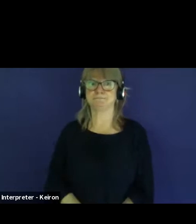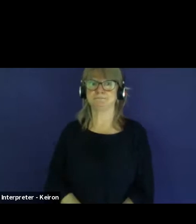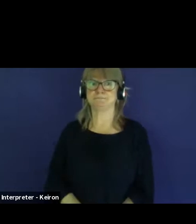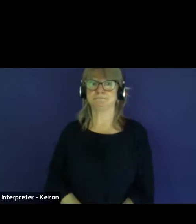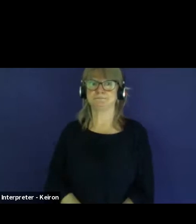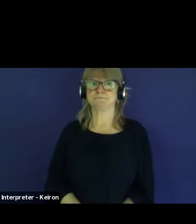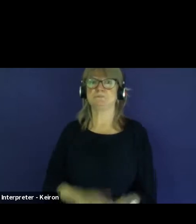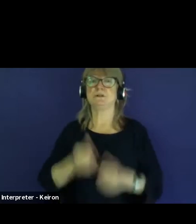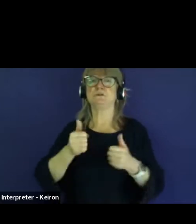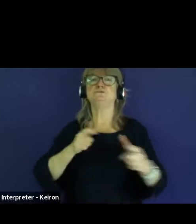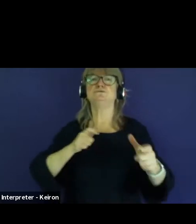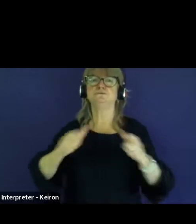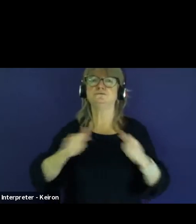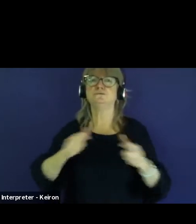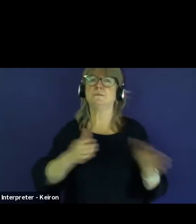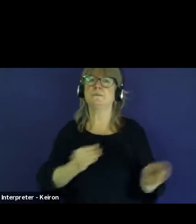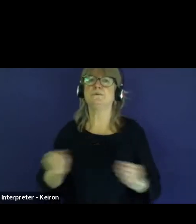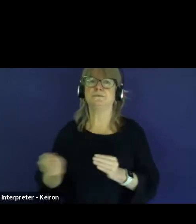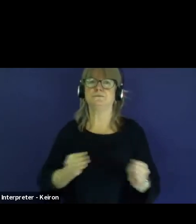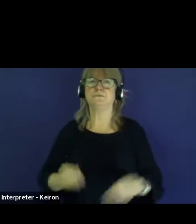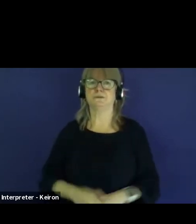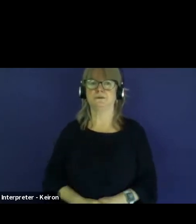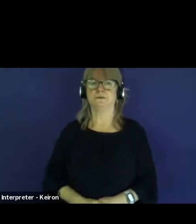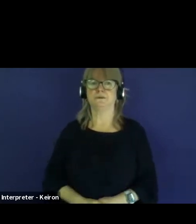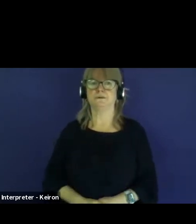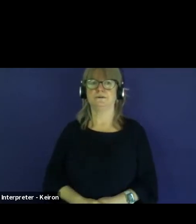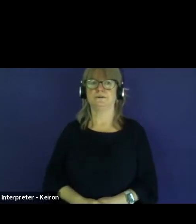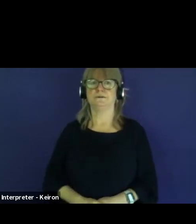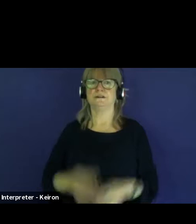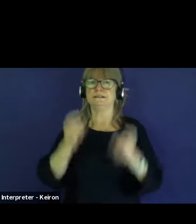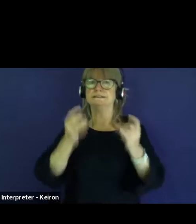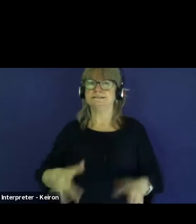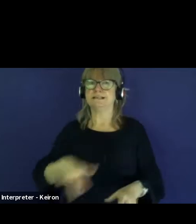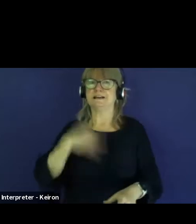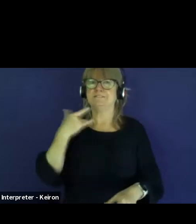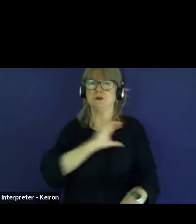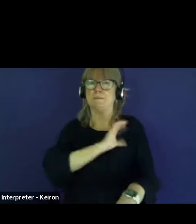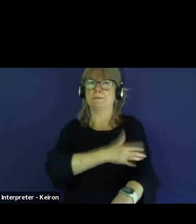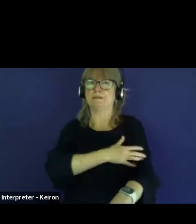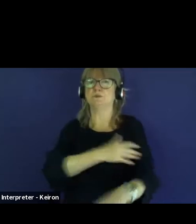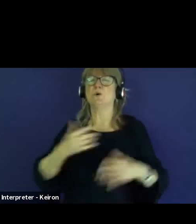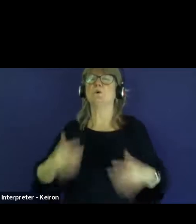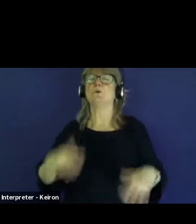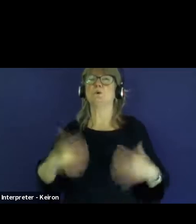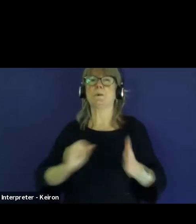Nice and controlled. We'll start to feel those muscles burning pretty quickly.